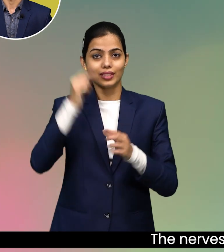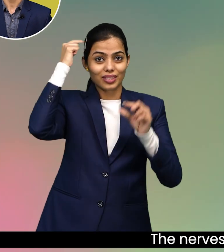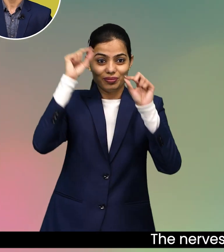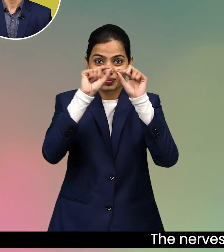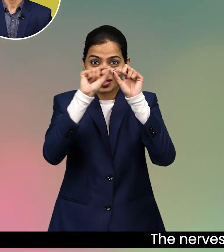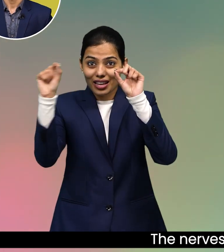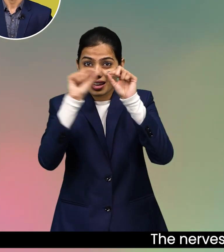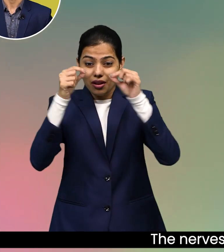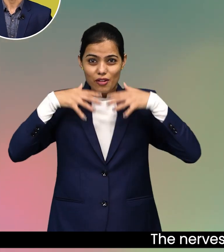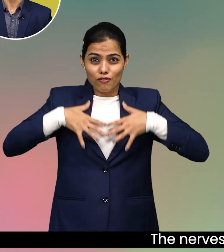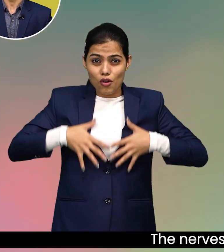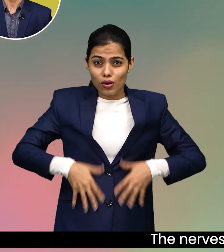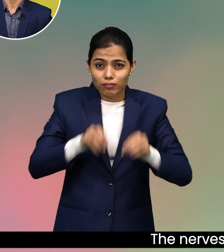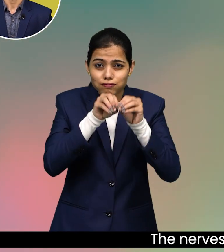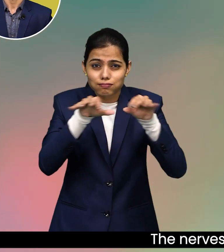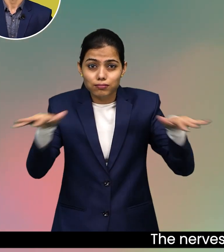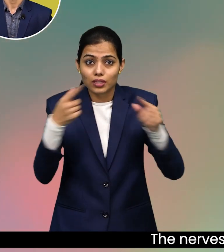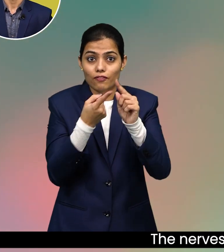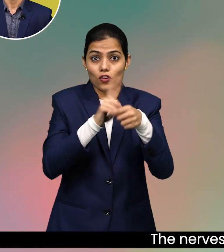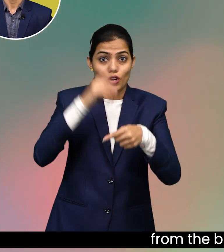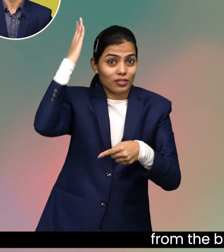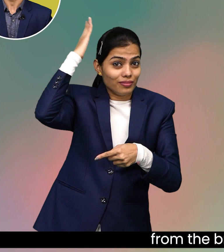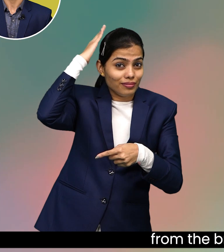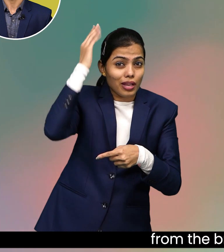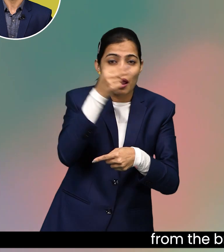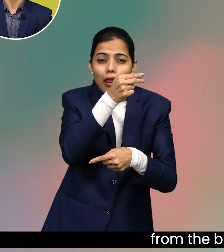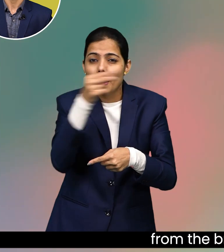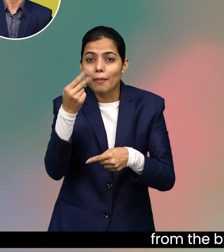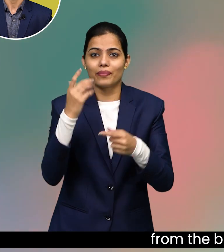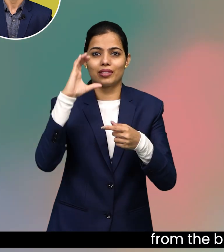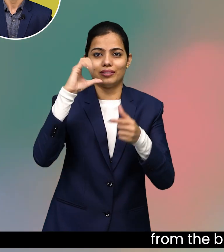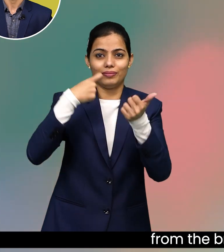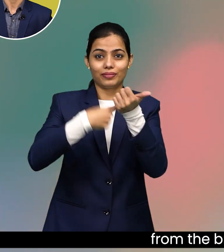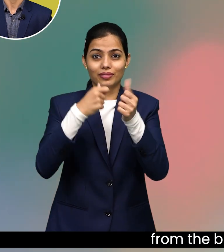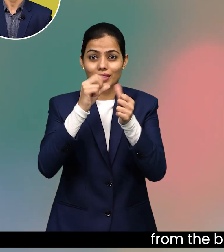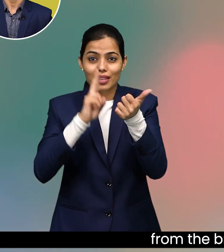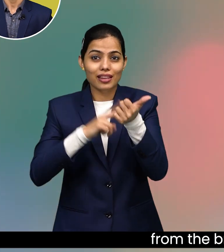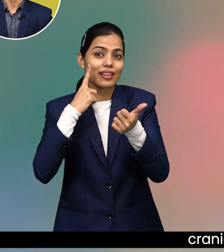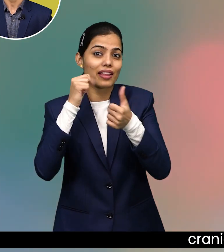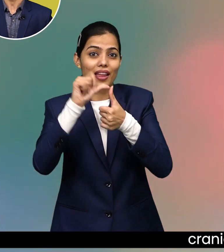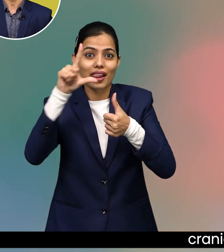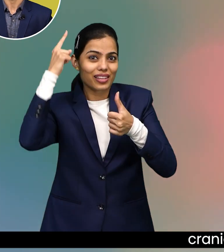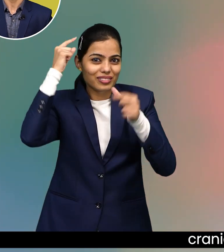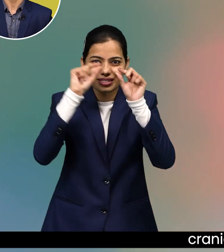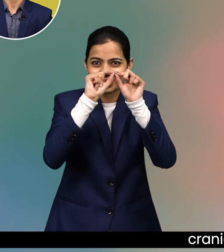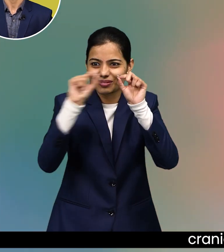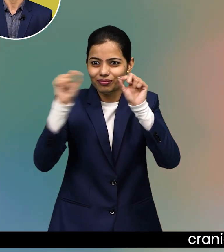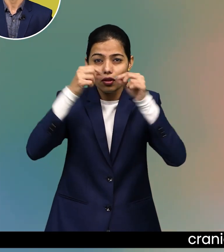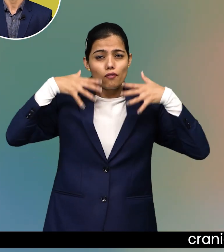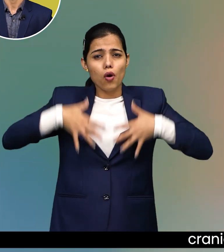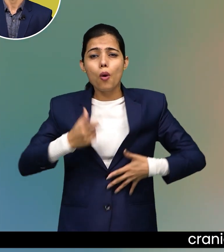The nerves that originate from the brain are called cranial